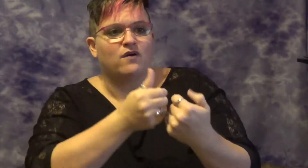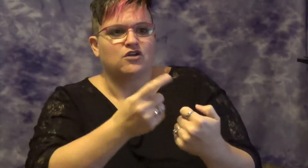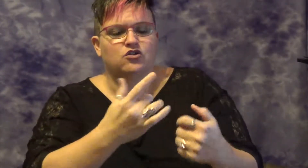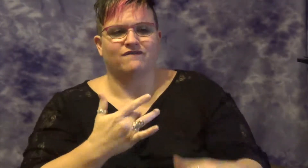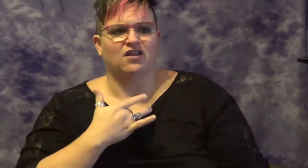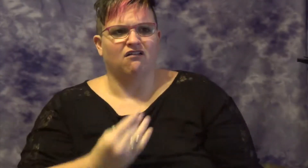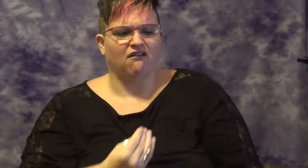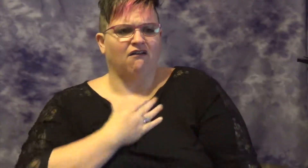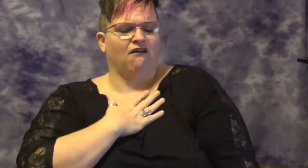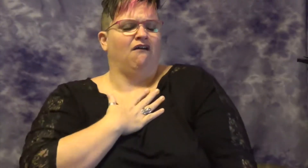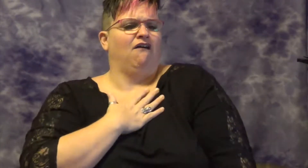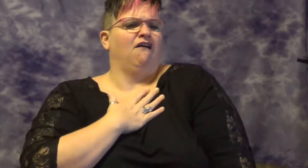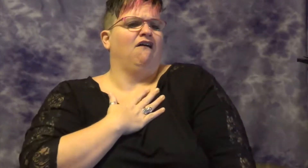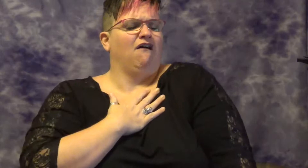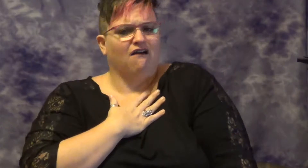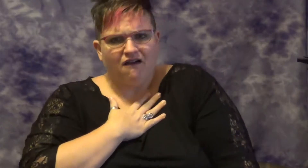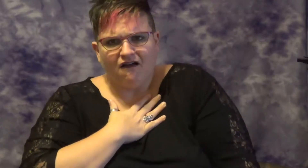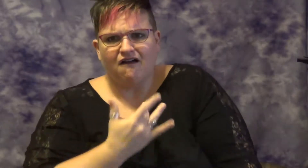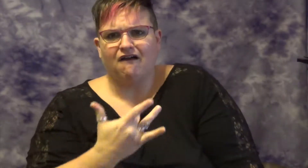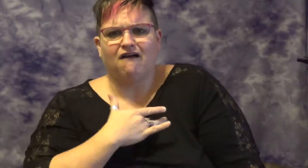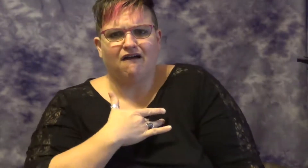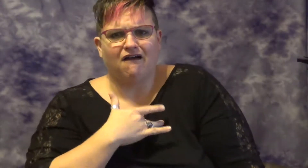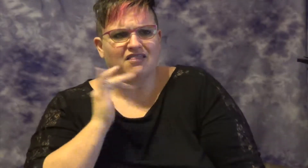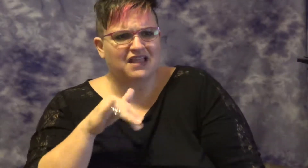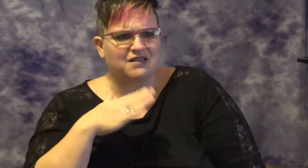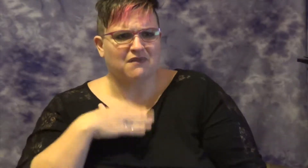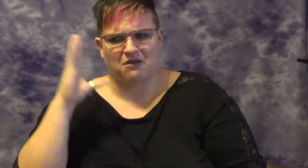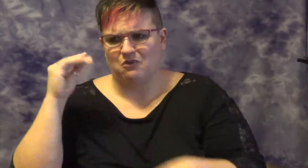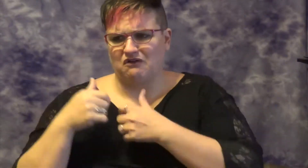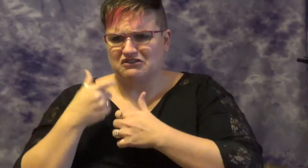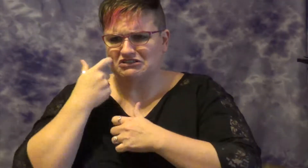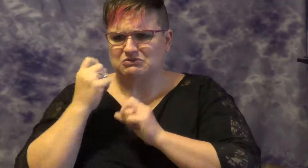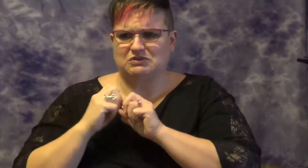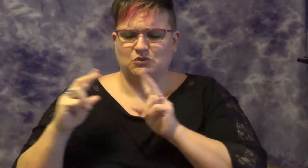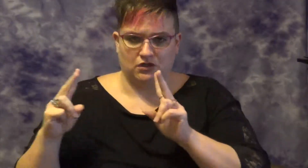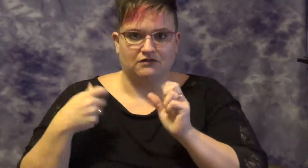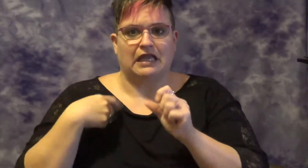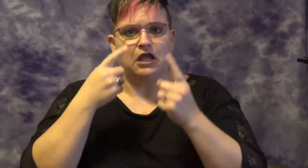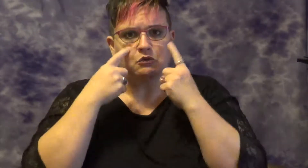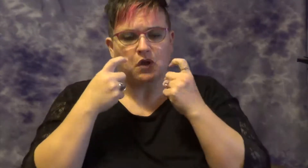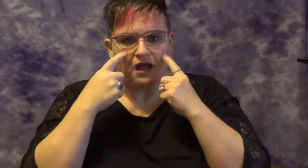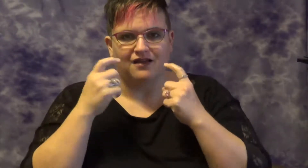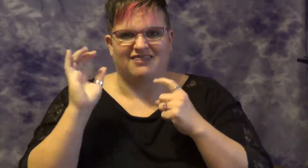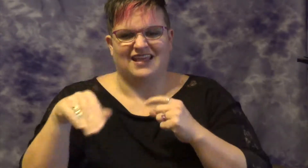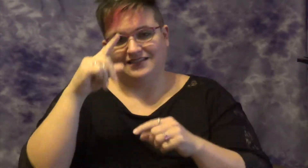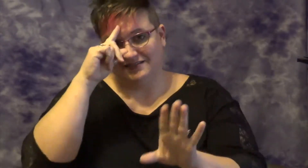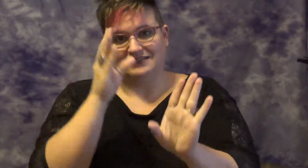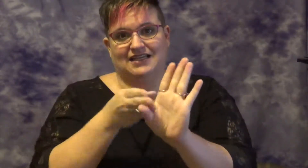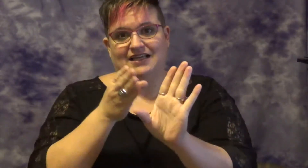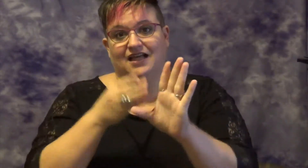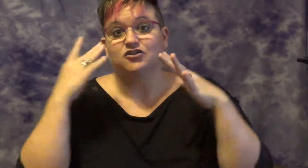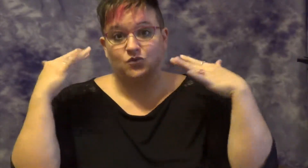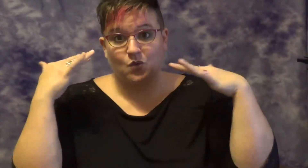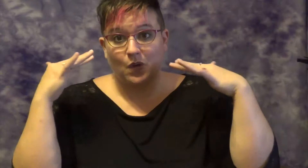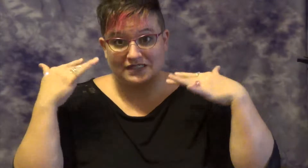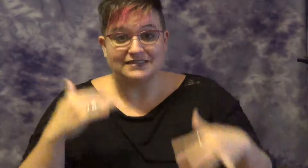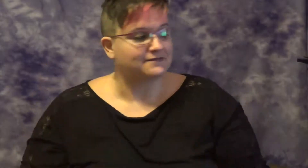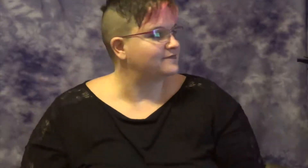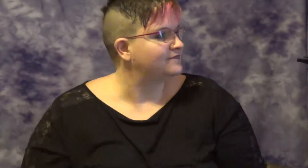interpreting. And if somebody says something about a boyfriend or something, that will hit home, and it'll make you cry, and it could affect